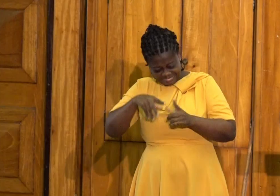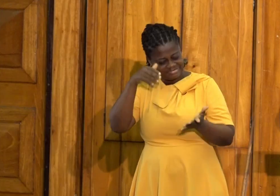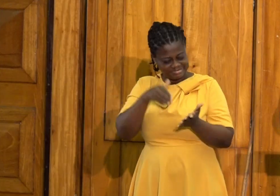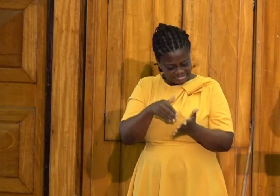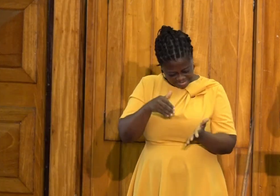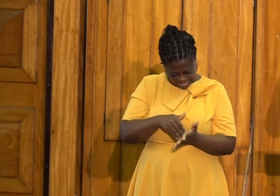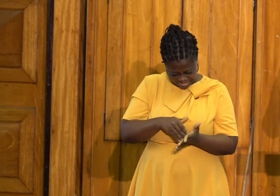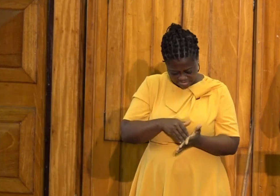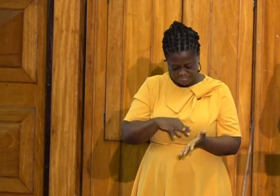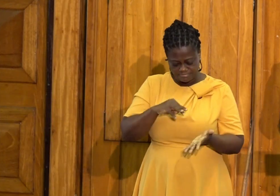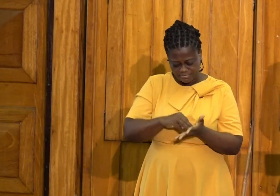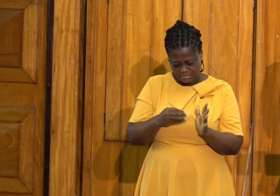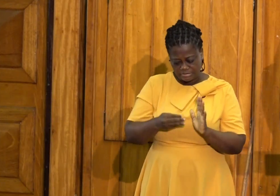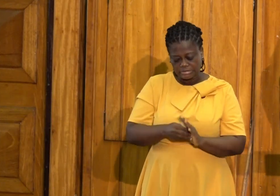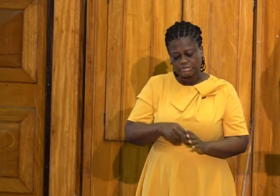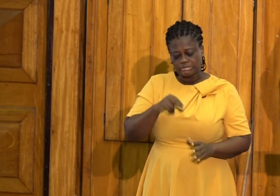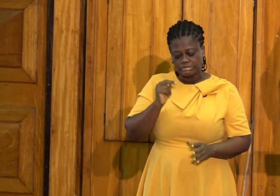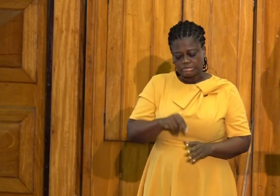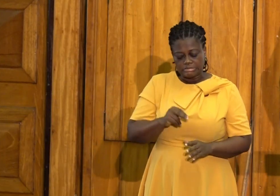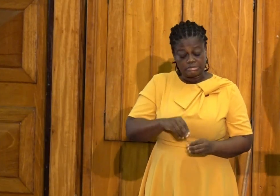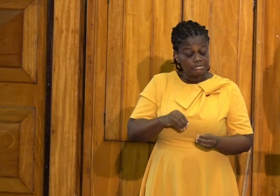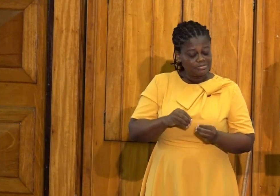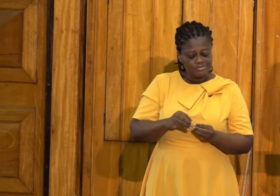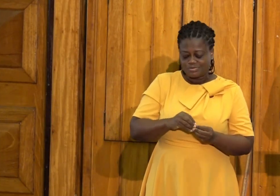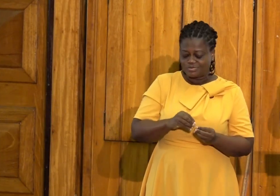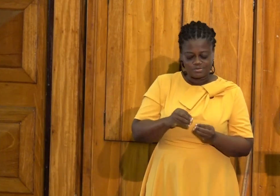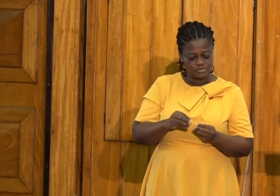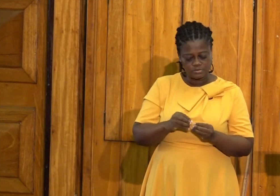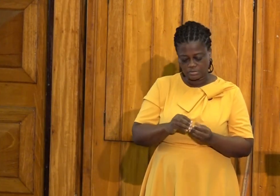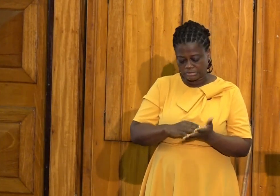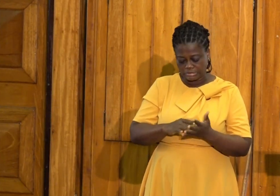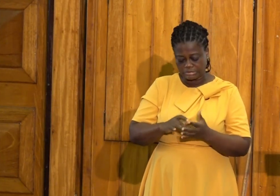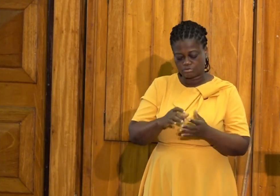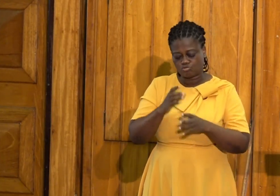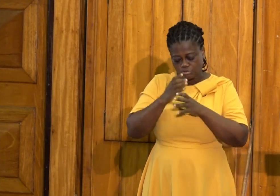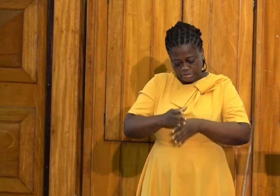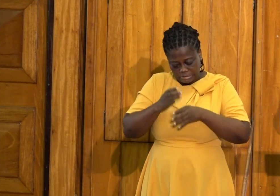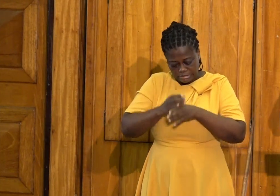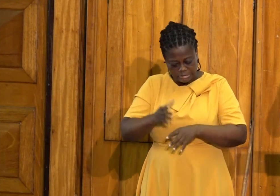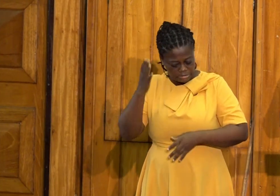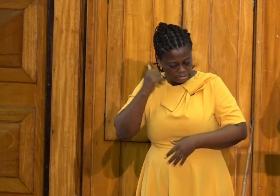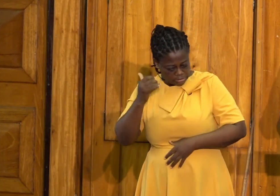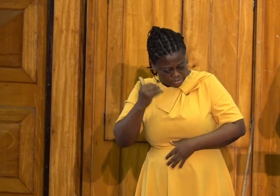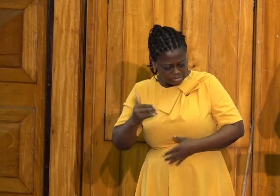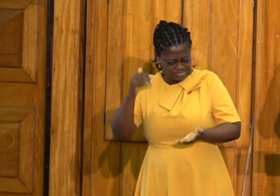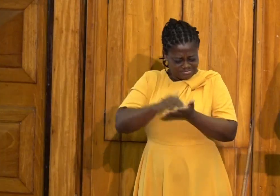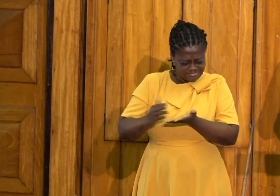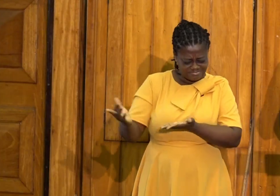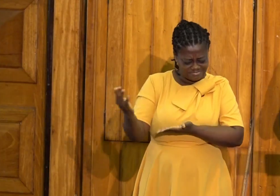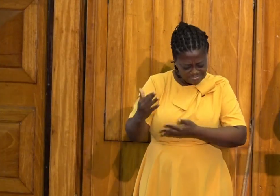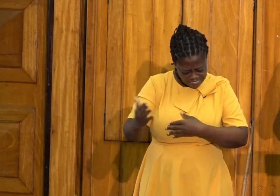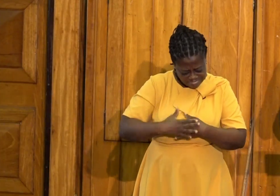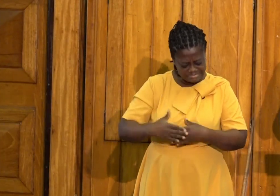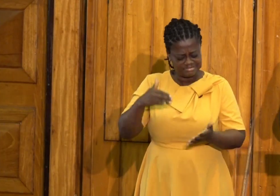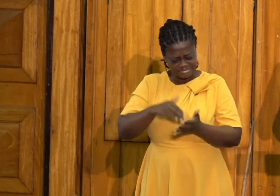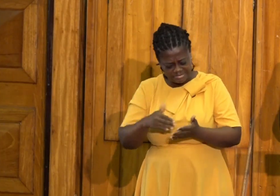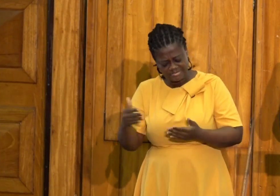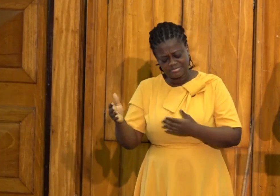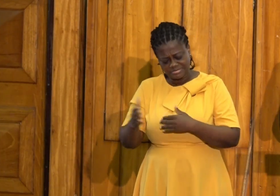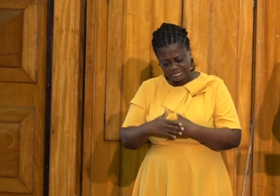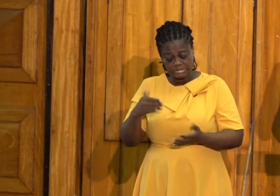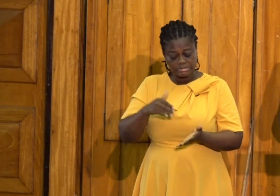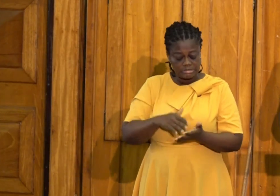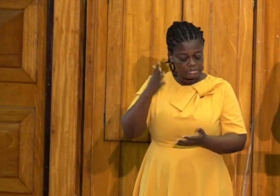precancerous lesions. This recurrence rate is consistent with the global trends for women living